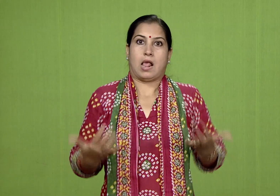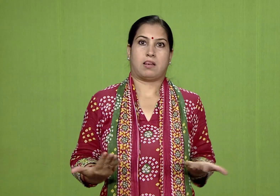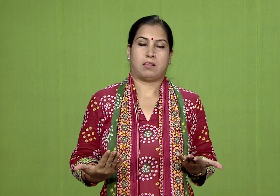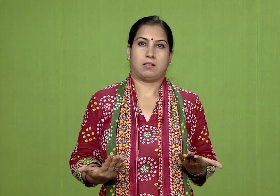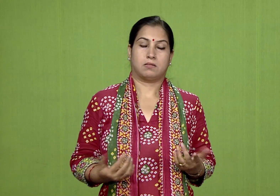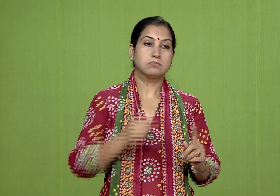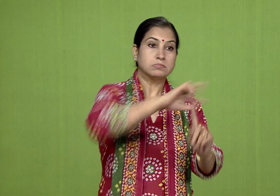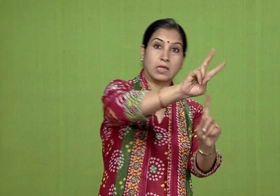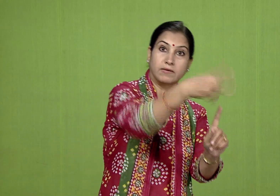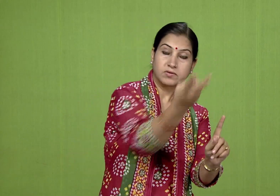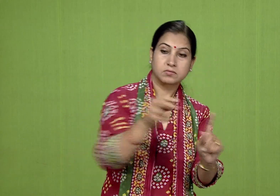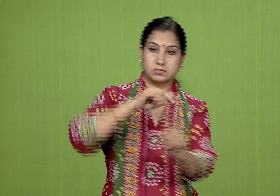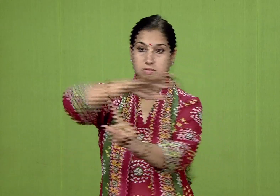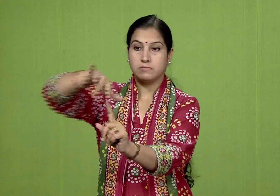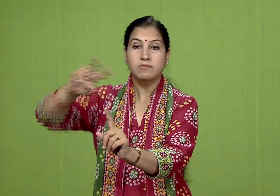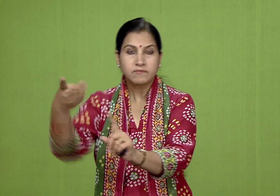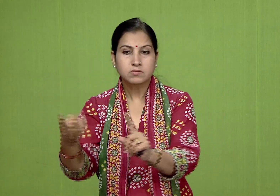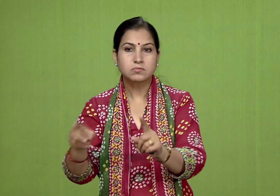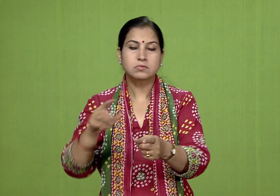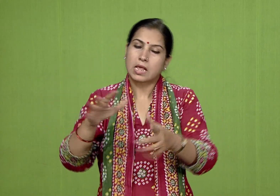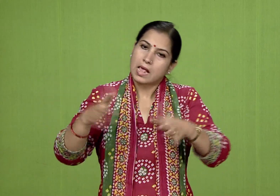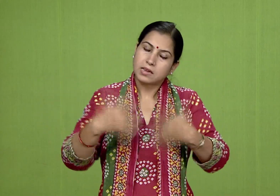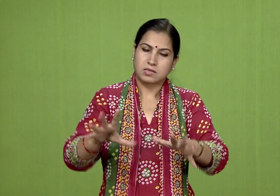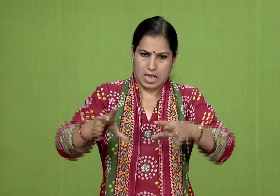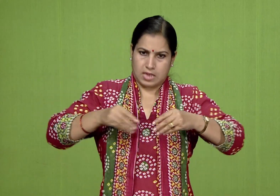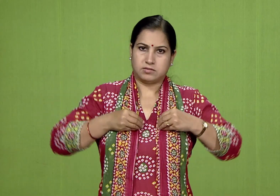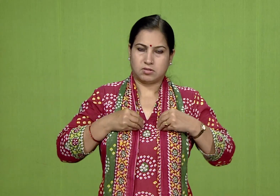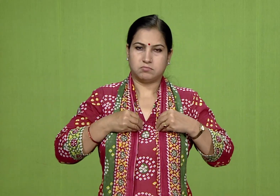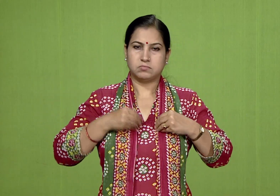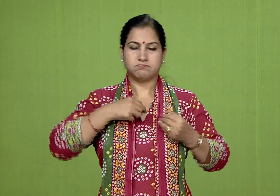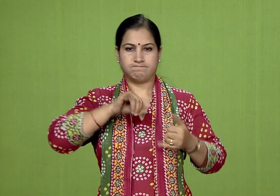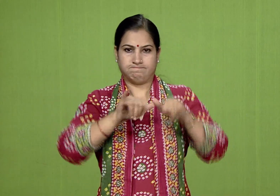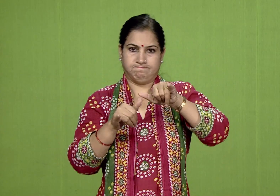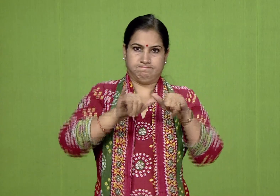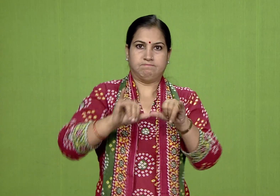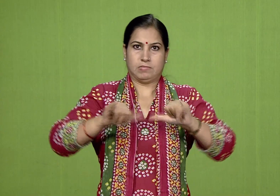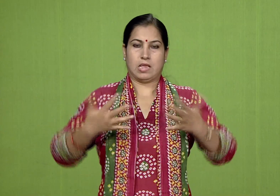with the demands and challenges of everyday life.